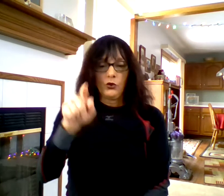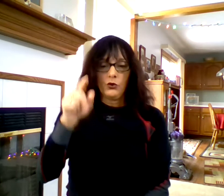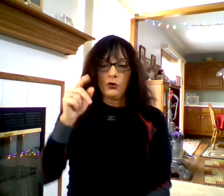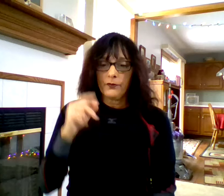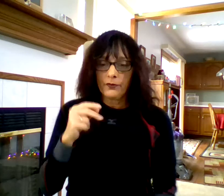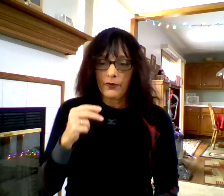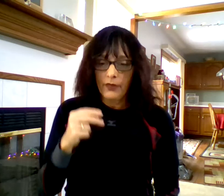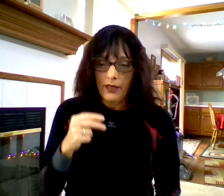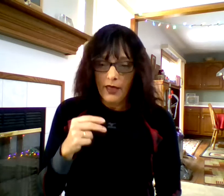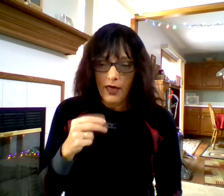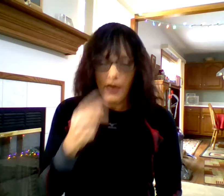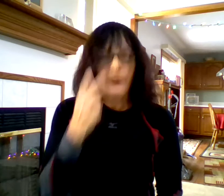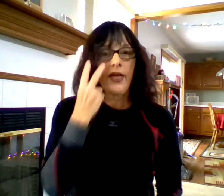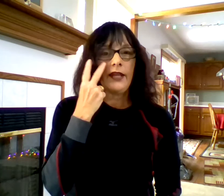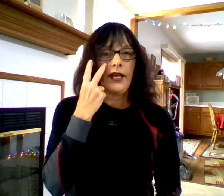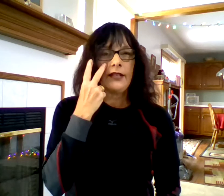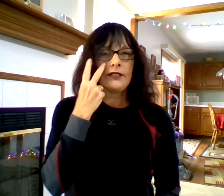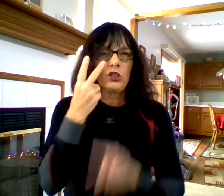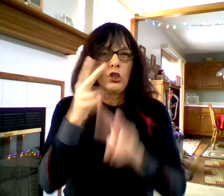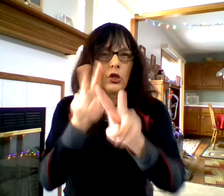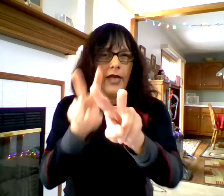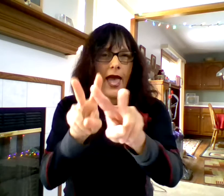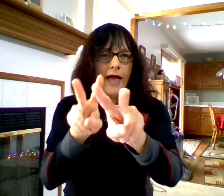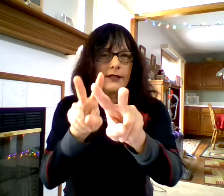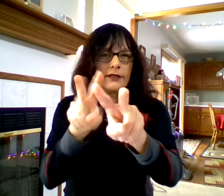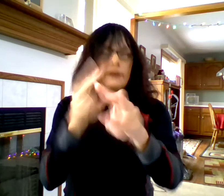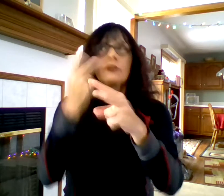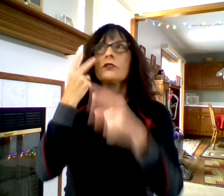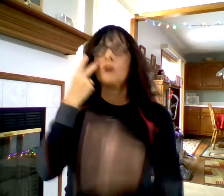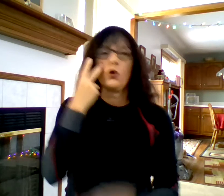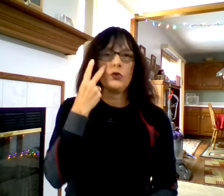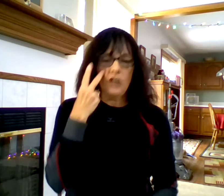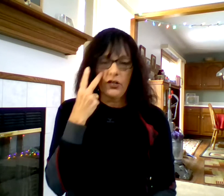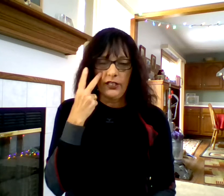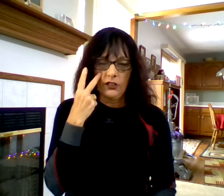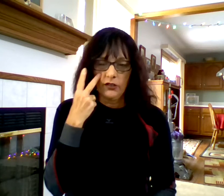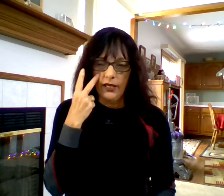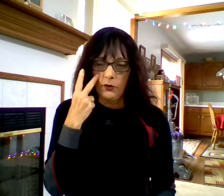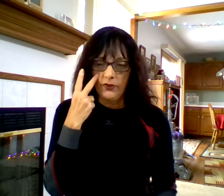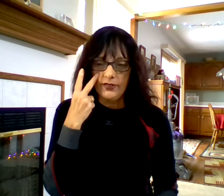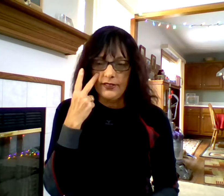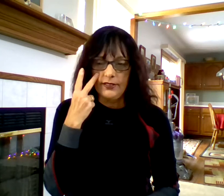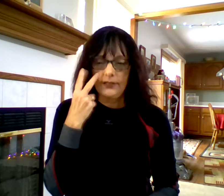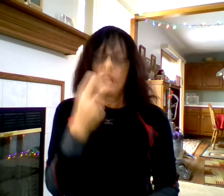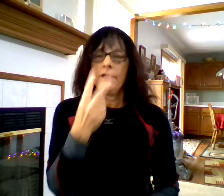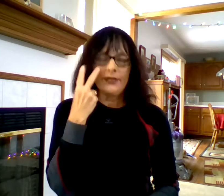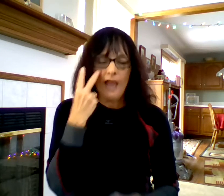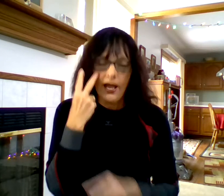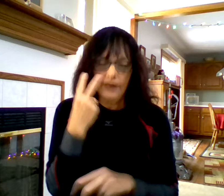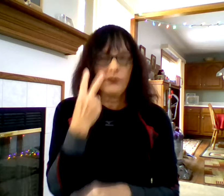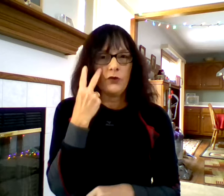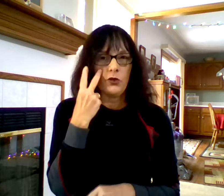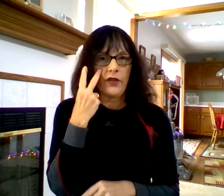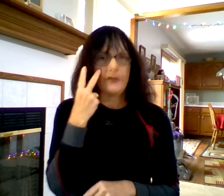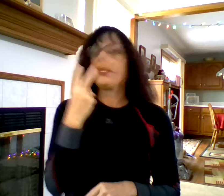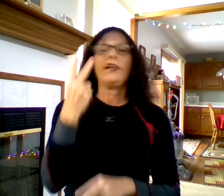You, and then it's look at. So you start here like with, I do it on the side of